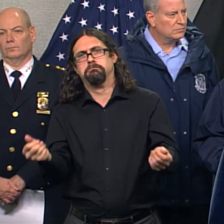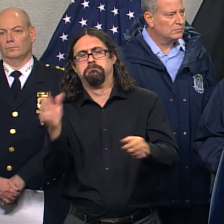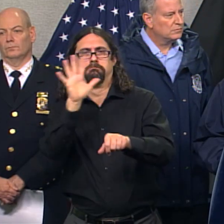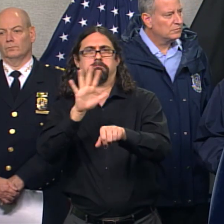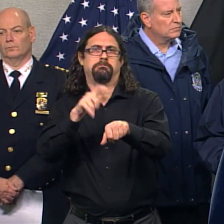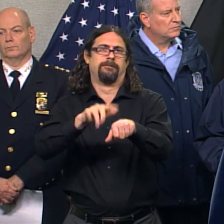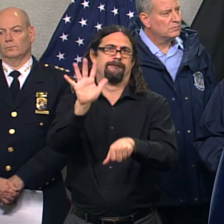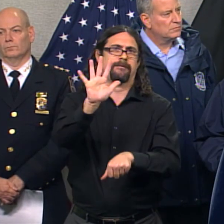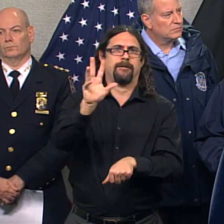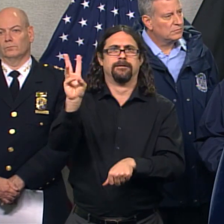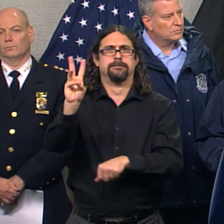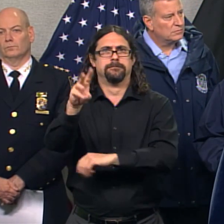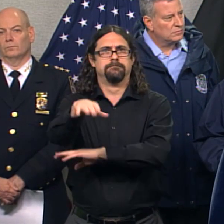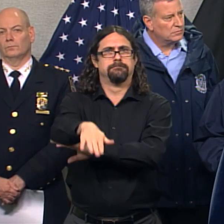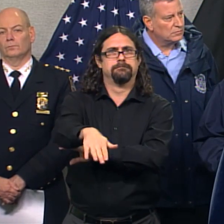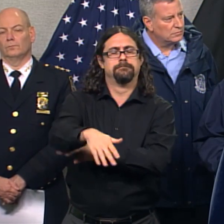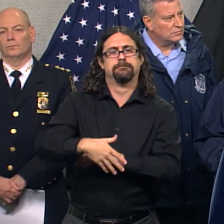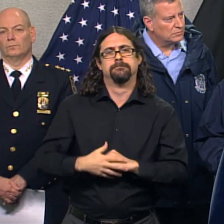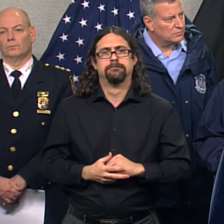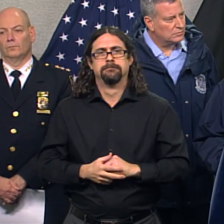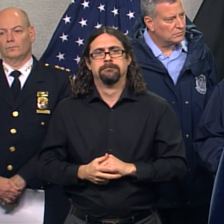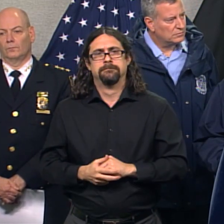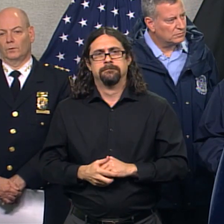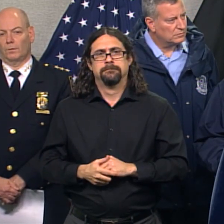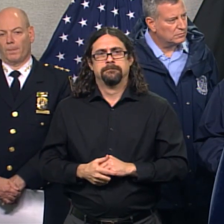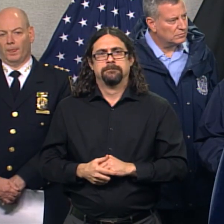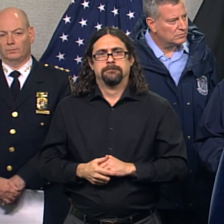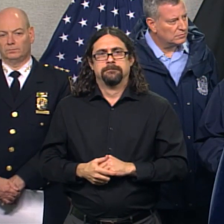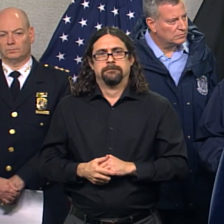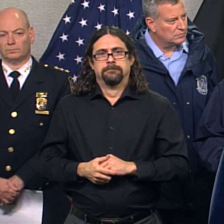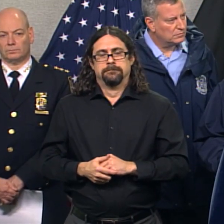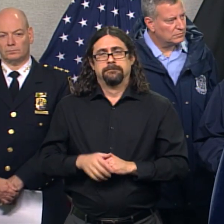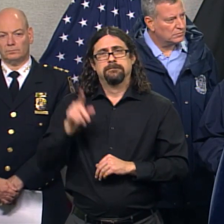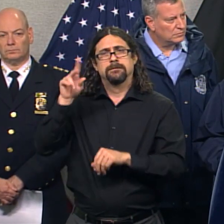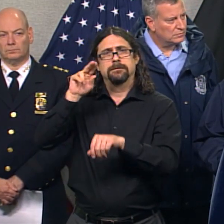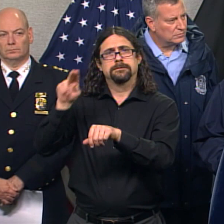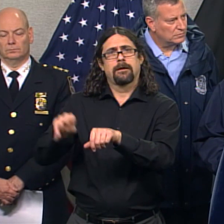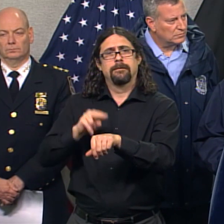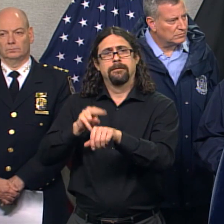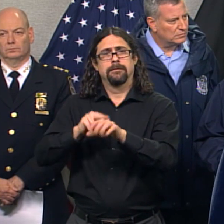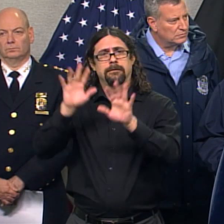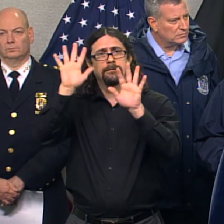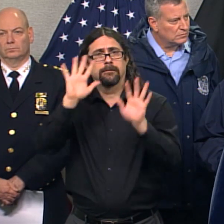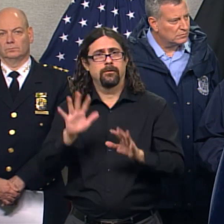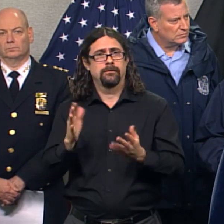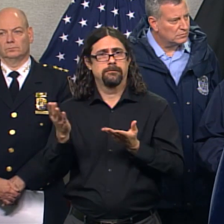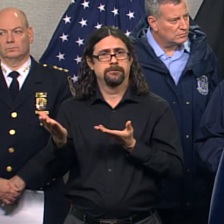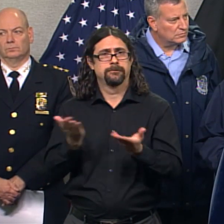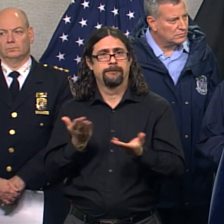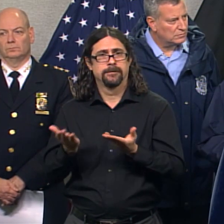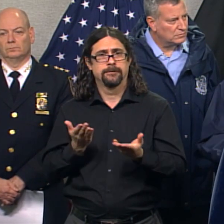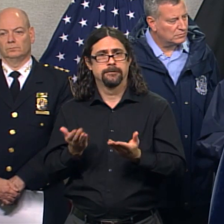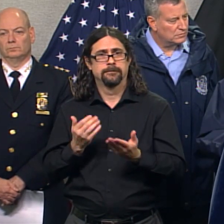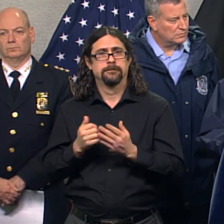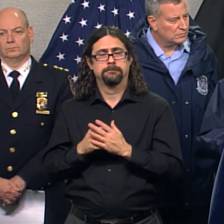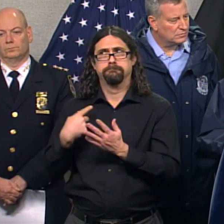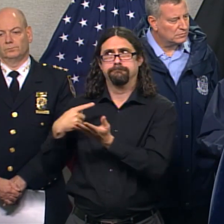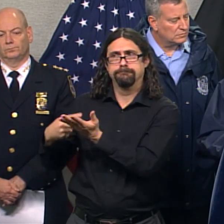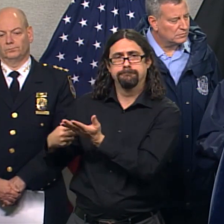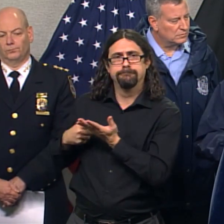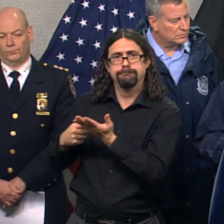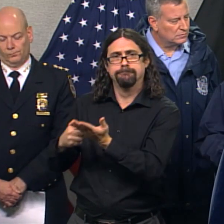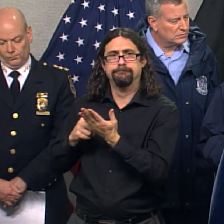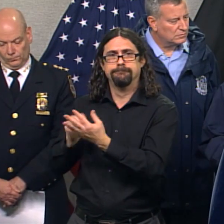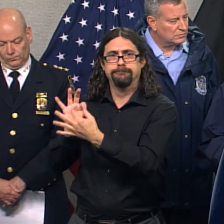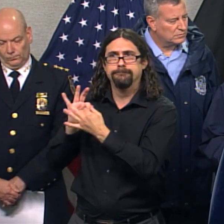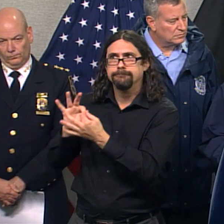Weather Service upstairs with us. She's been with us now for the since last night, and she will continue to be here providing the Mayor with up-to-date on